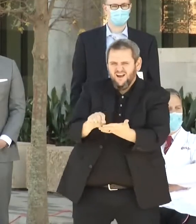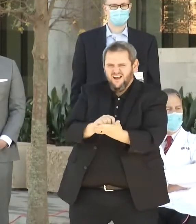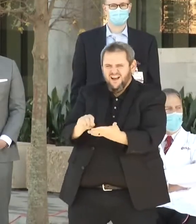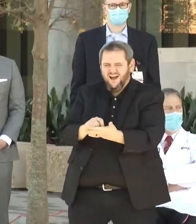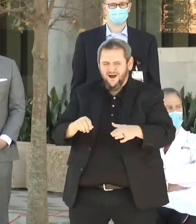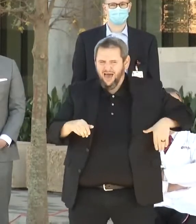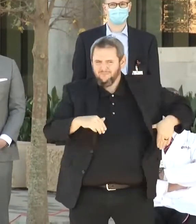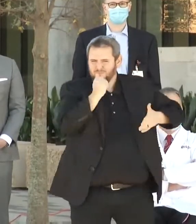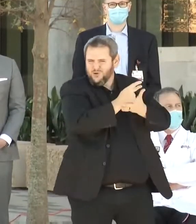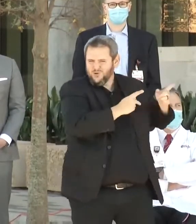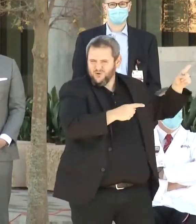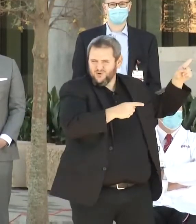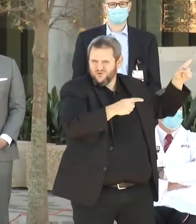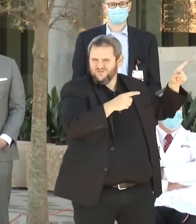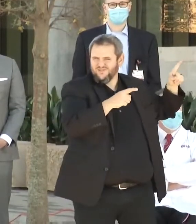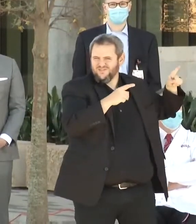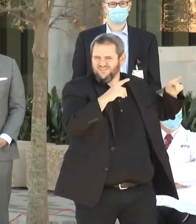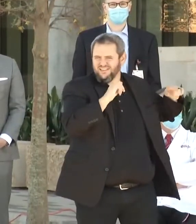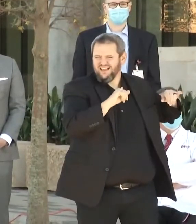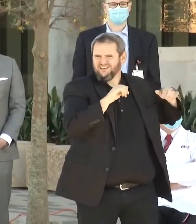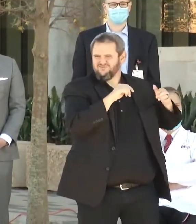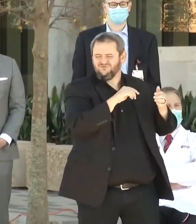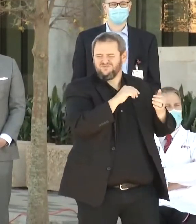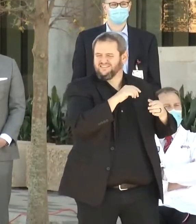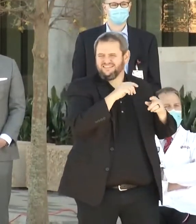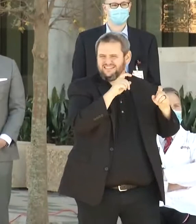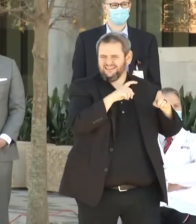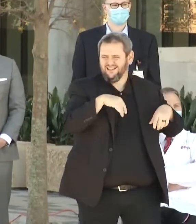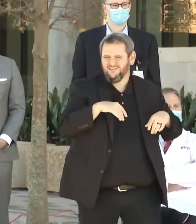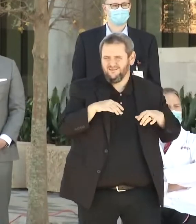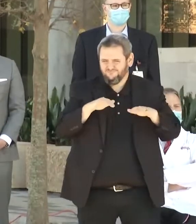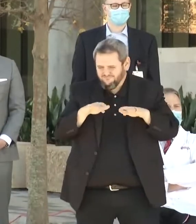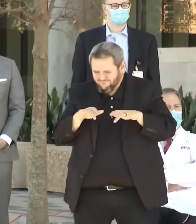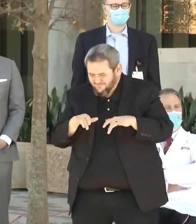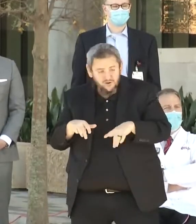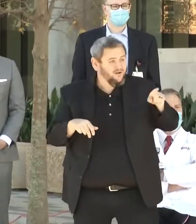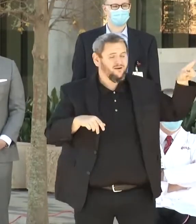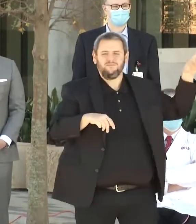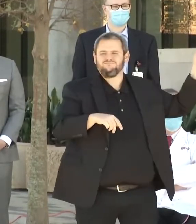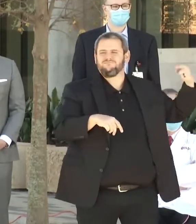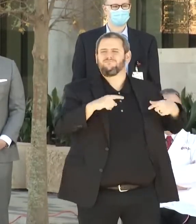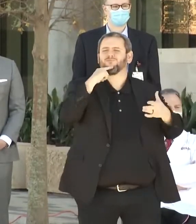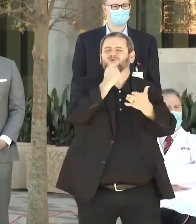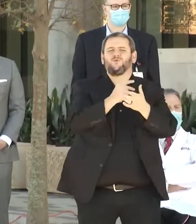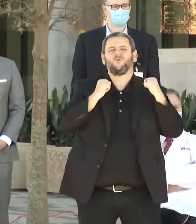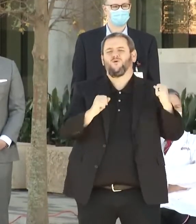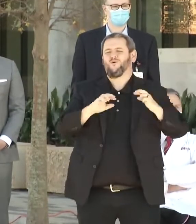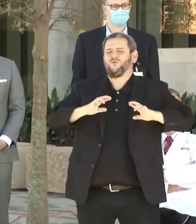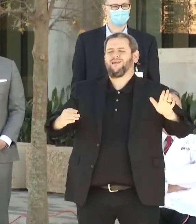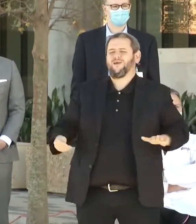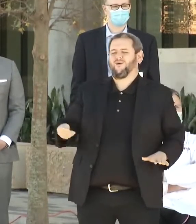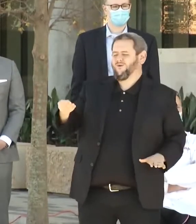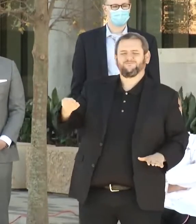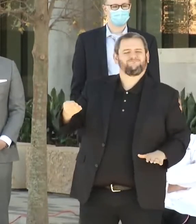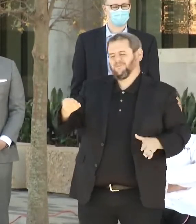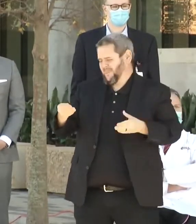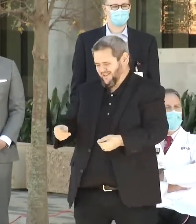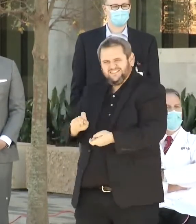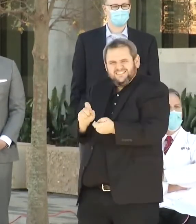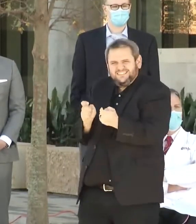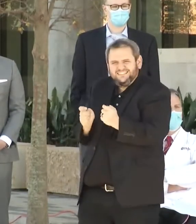did. So what is it? It is a monoclonal antibody, which